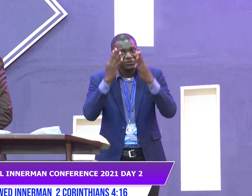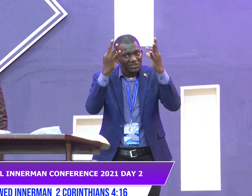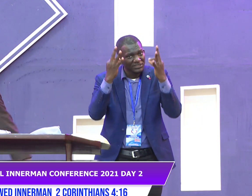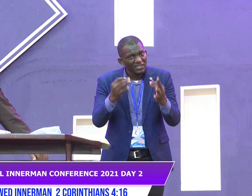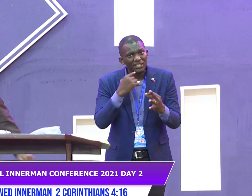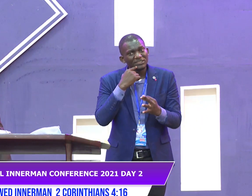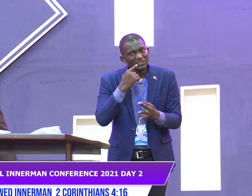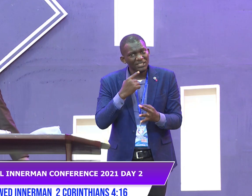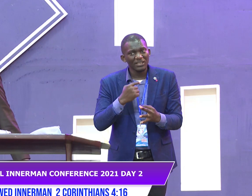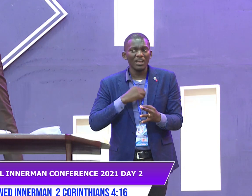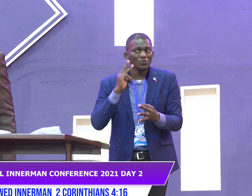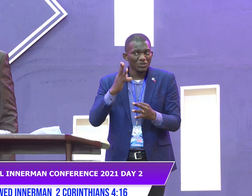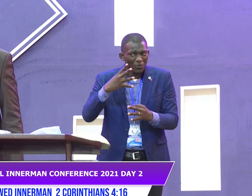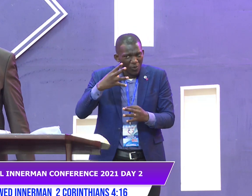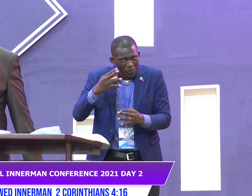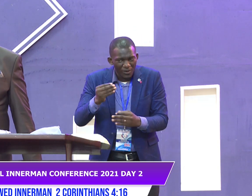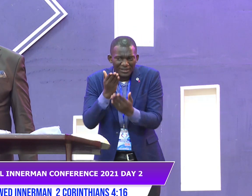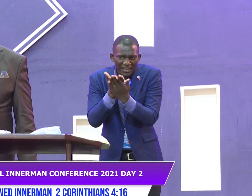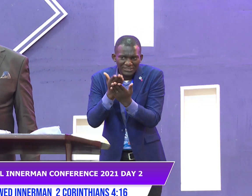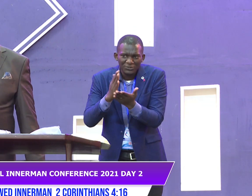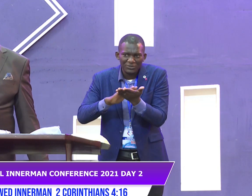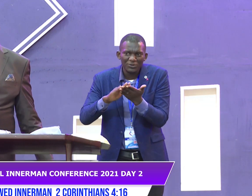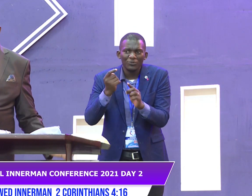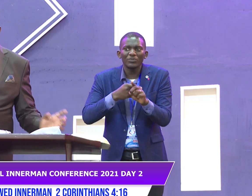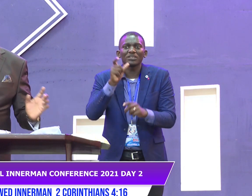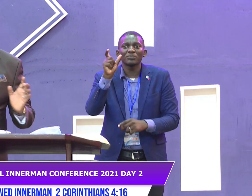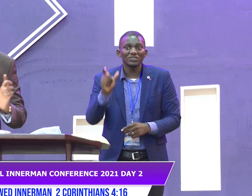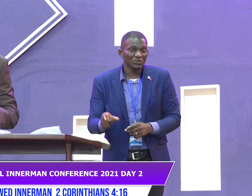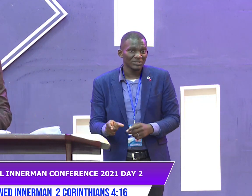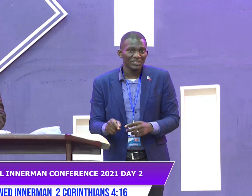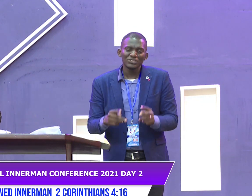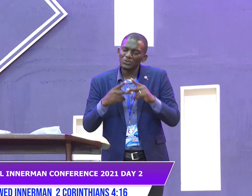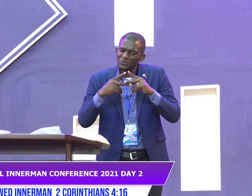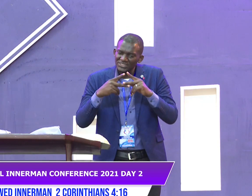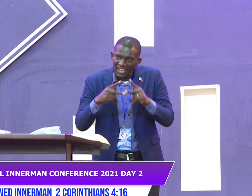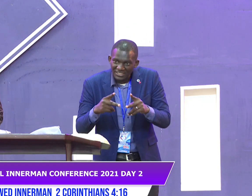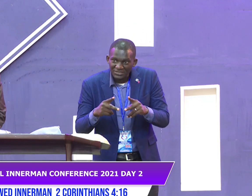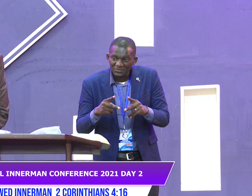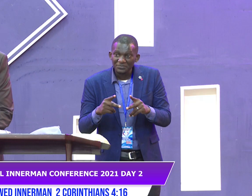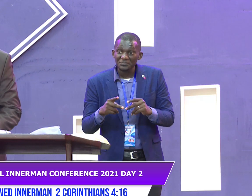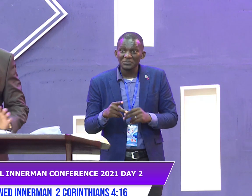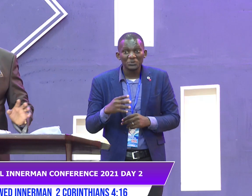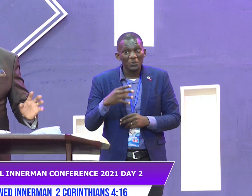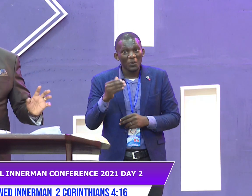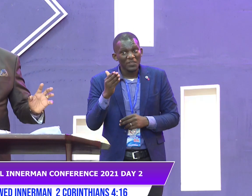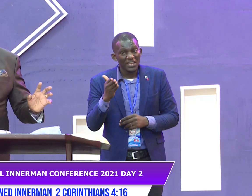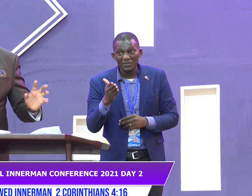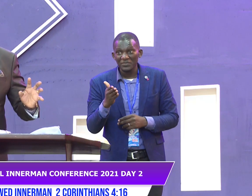But the day you decide that I'm going to do it, no chitandikako, and then you start on it,